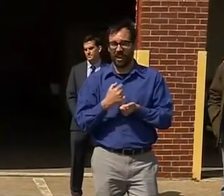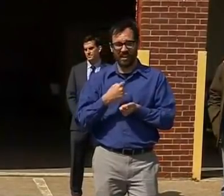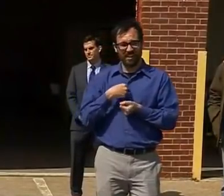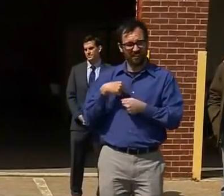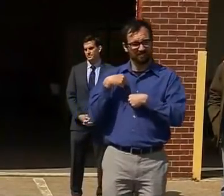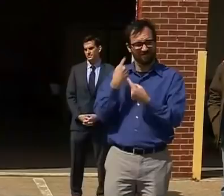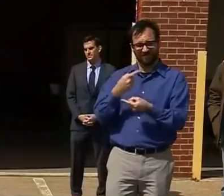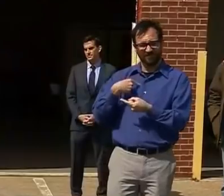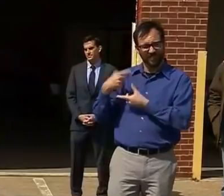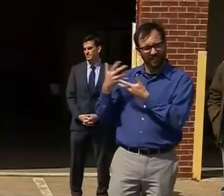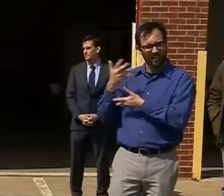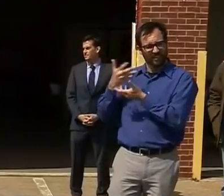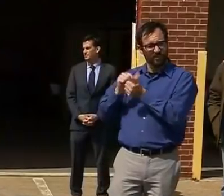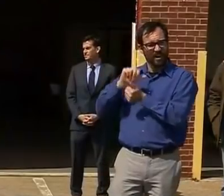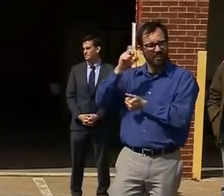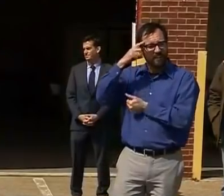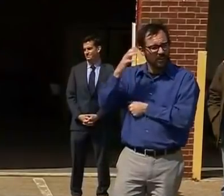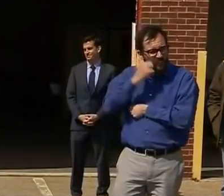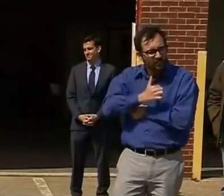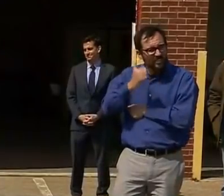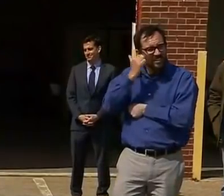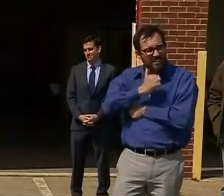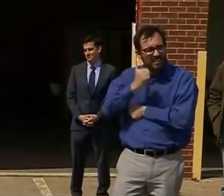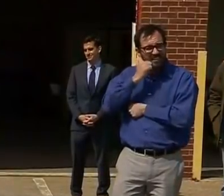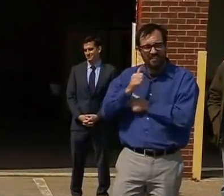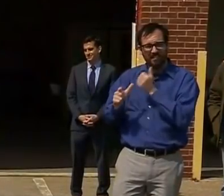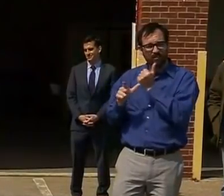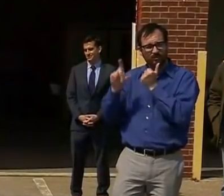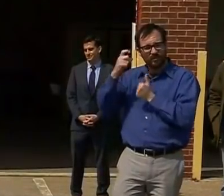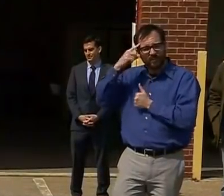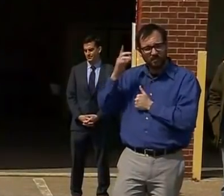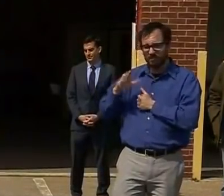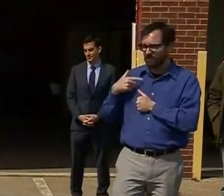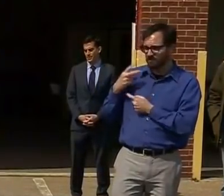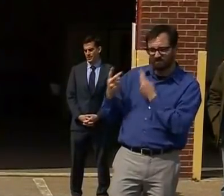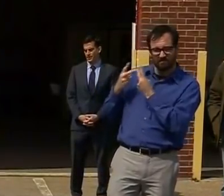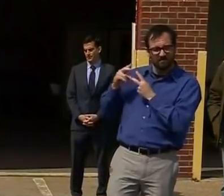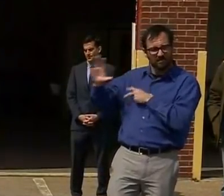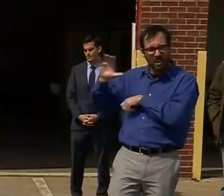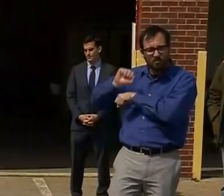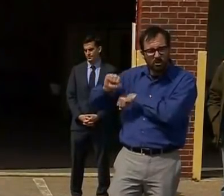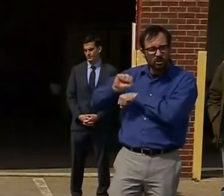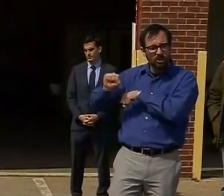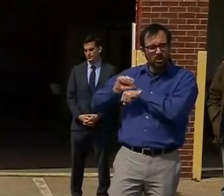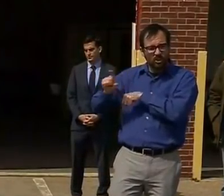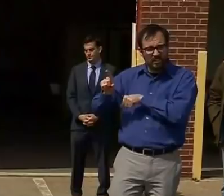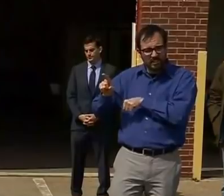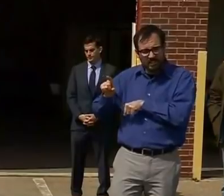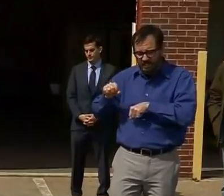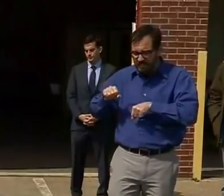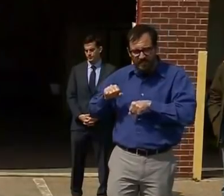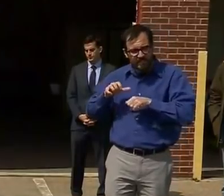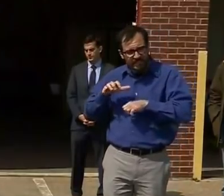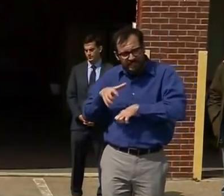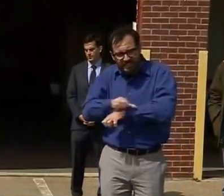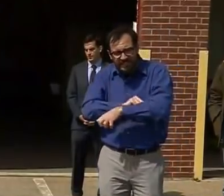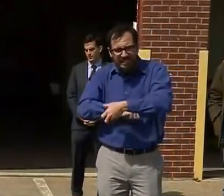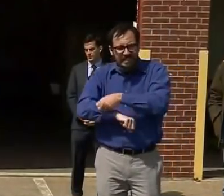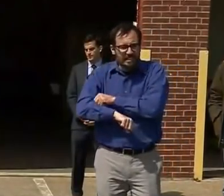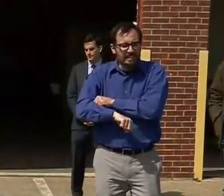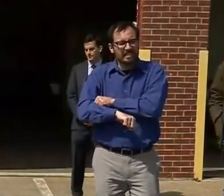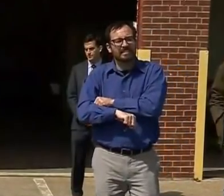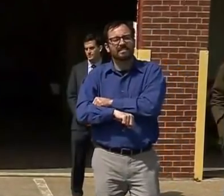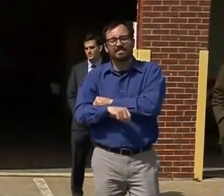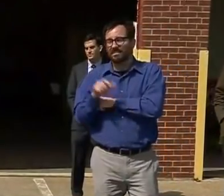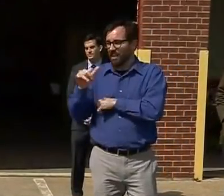of times. So I thank them wholeheartedly. I also want to thank our partners in this endeavor, our partners, Healthcare and Battelle and Federal